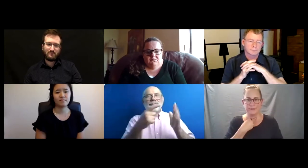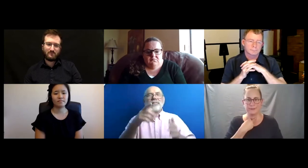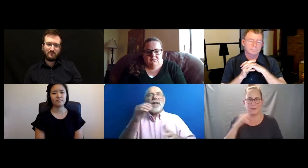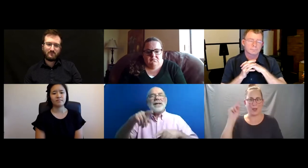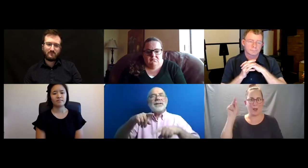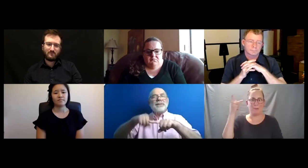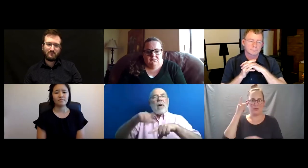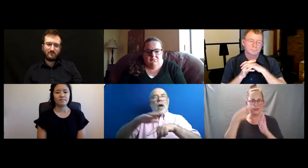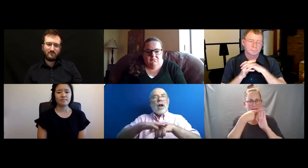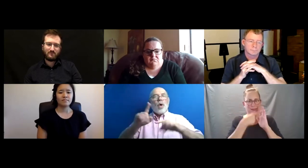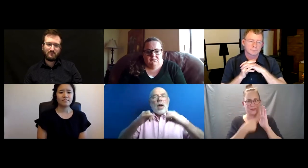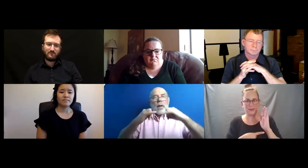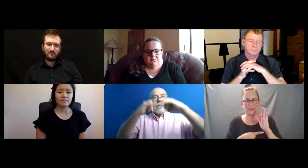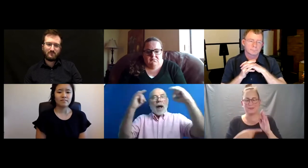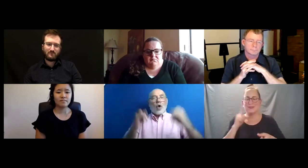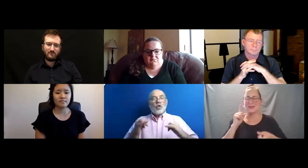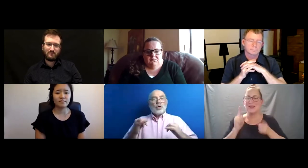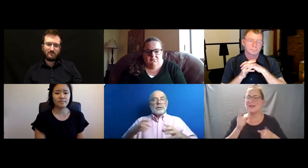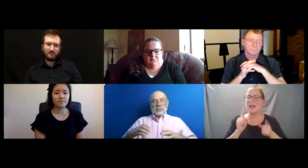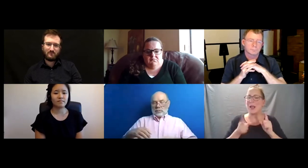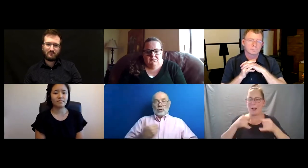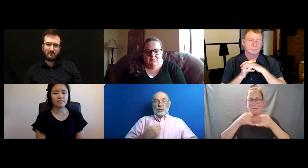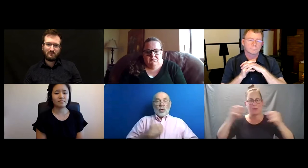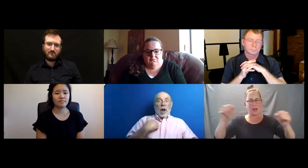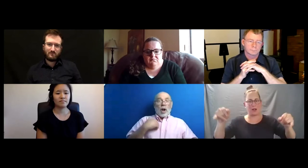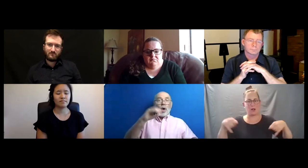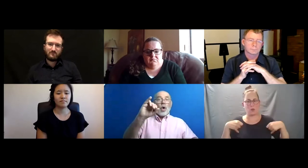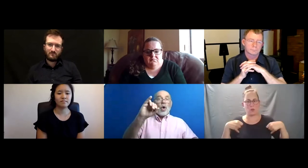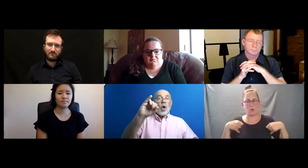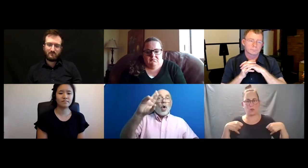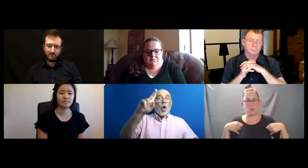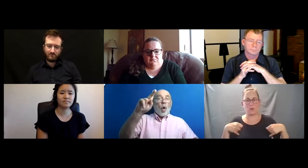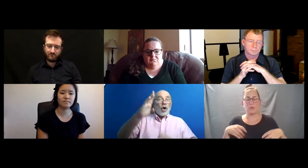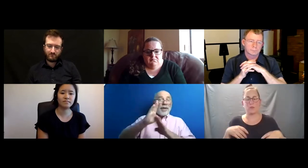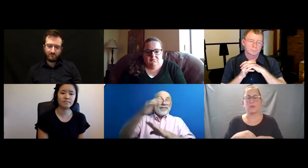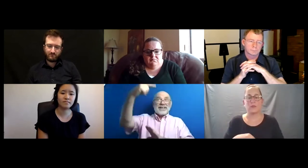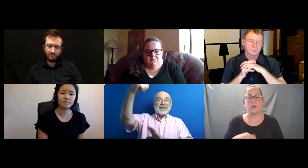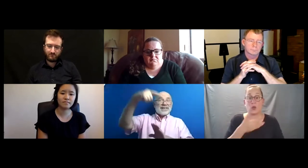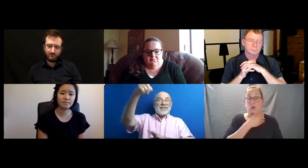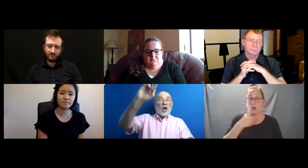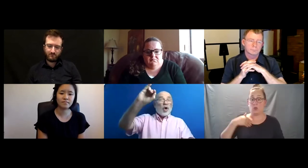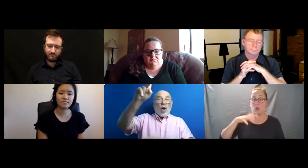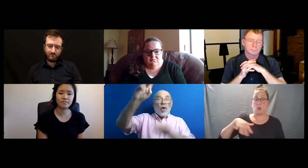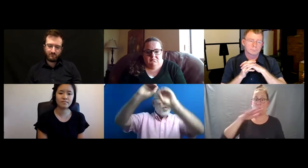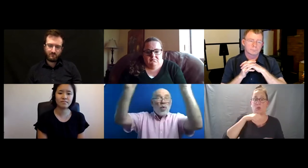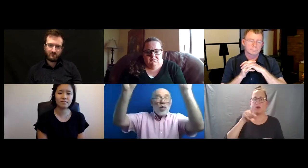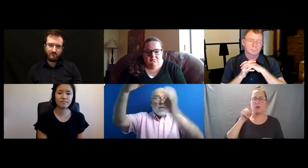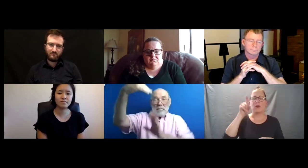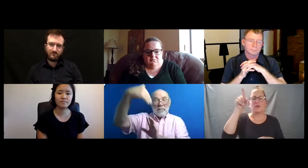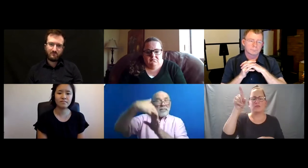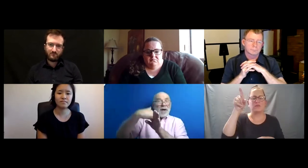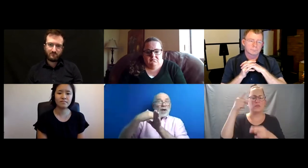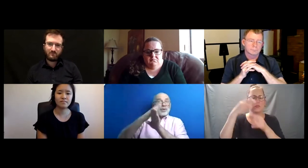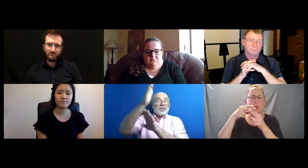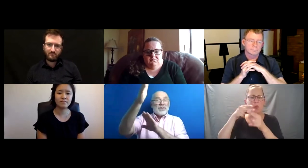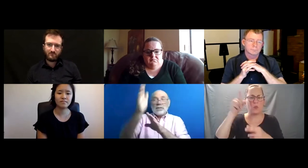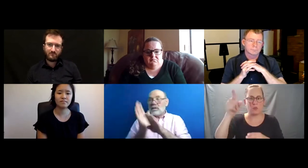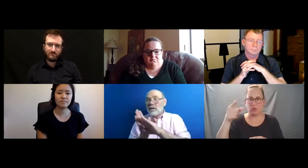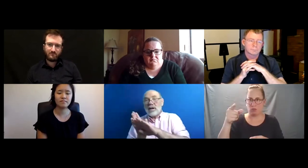systemic barriers created between these entities. And so right? And then often we're faced with geographic boundaries,